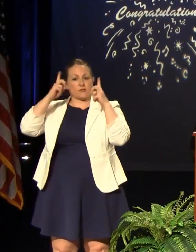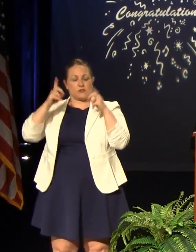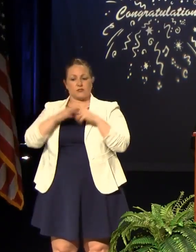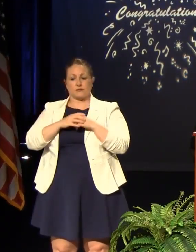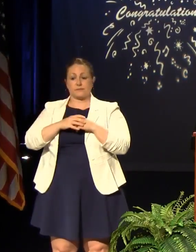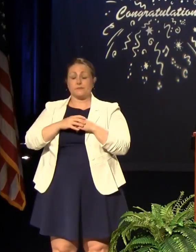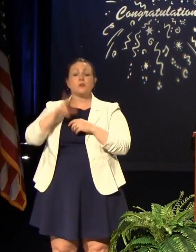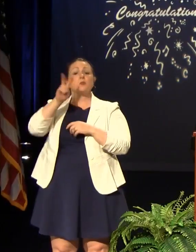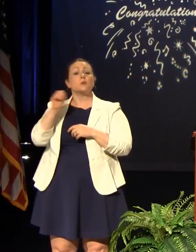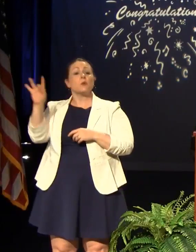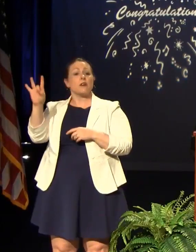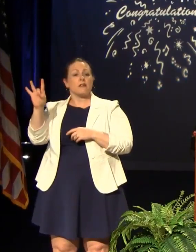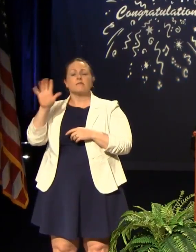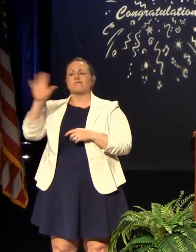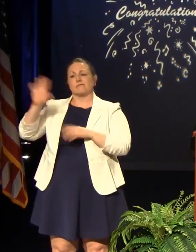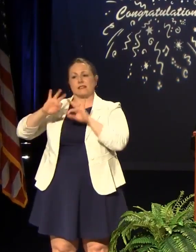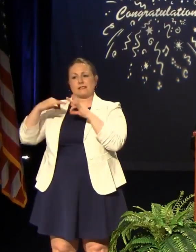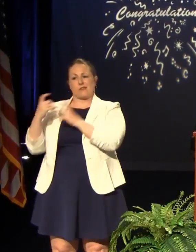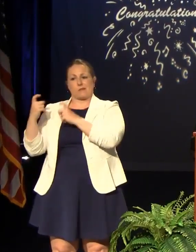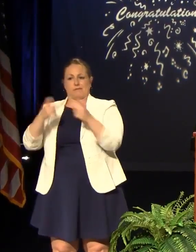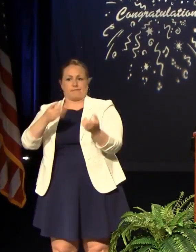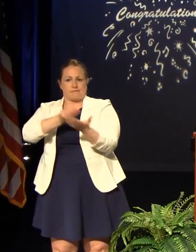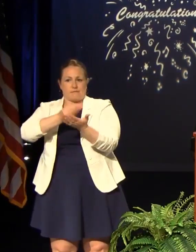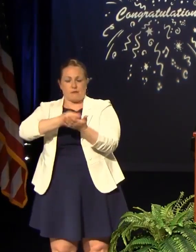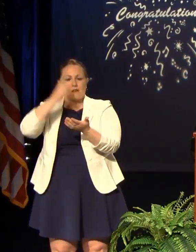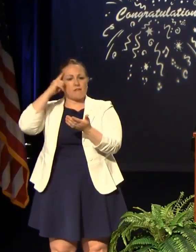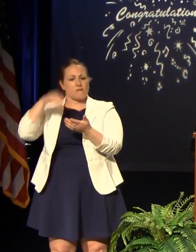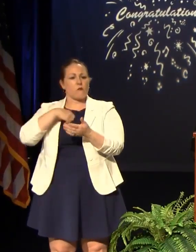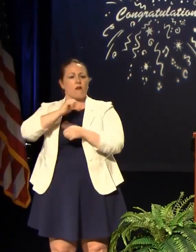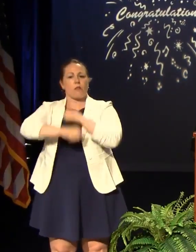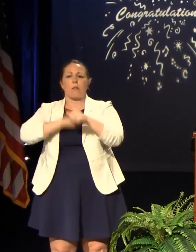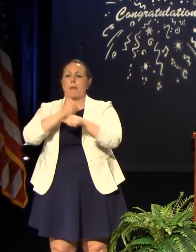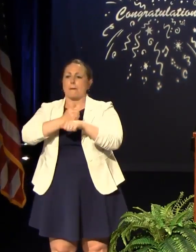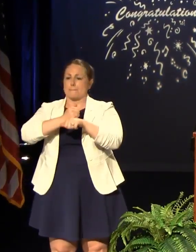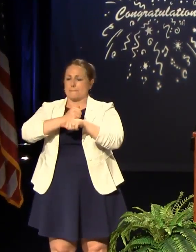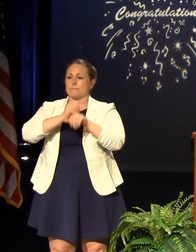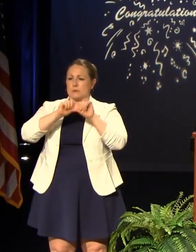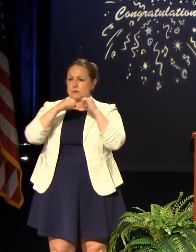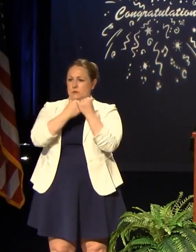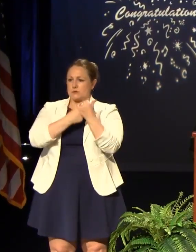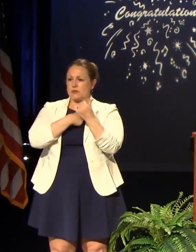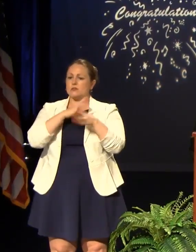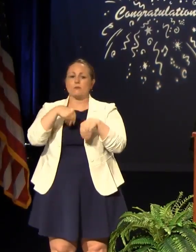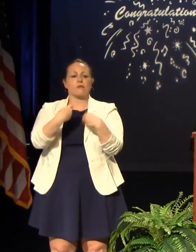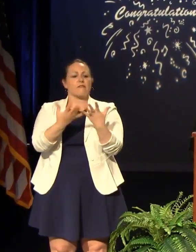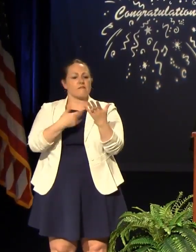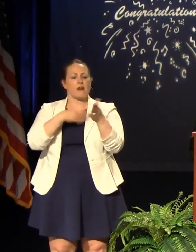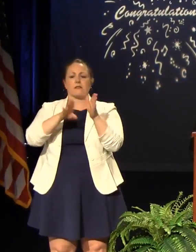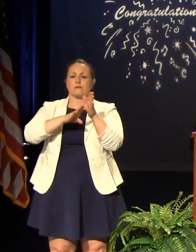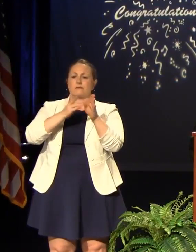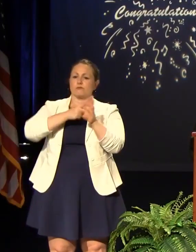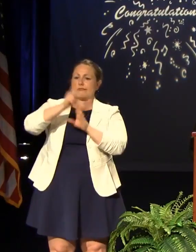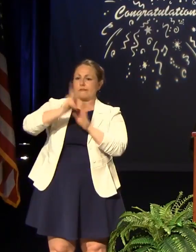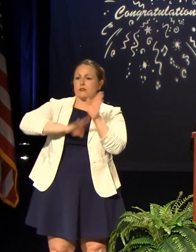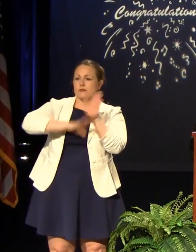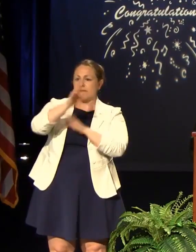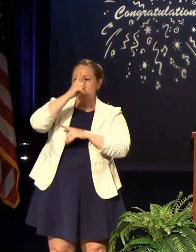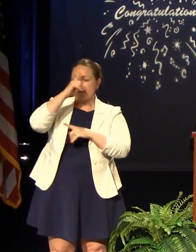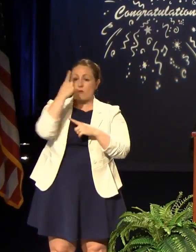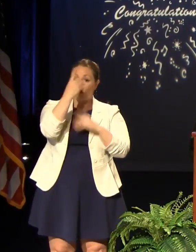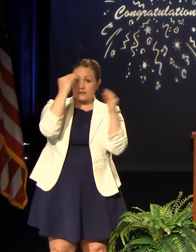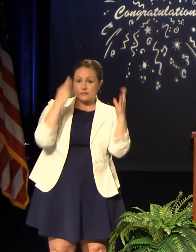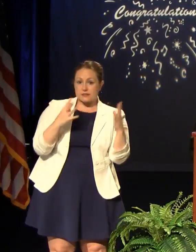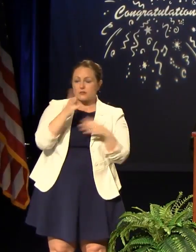his family made an endowment to the Alumni Association providing professional development money to a teacher and the Srigley Award to a senior who